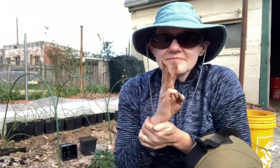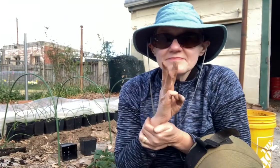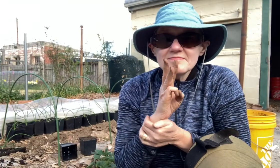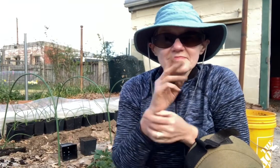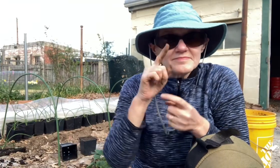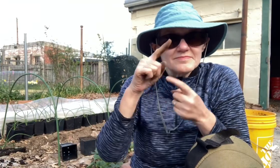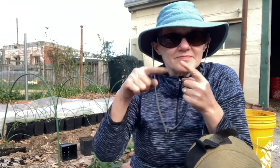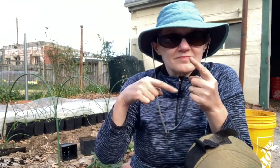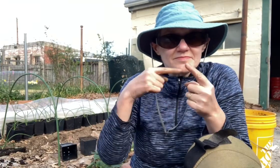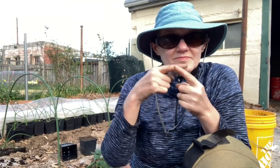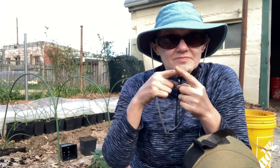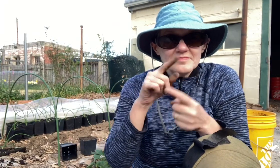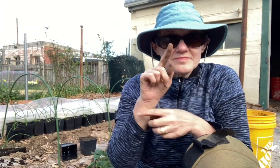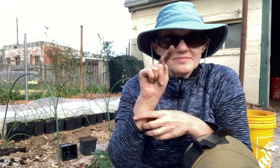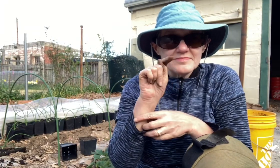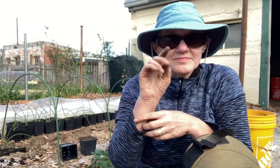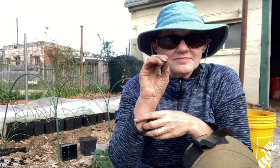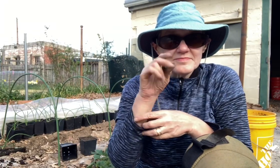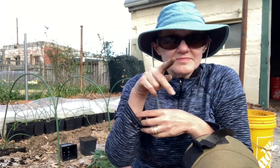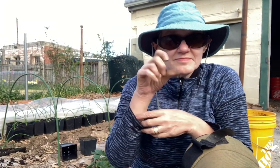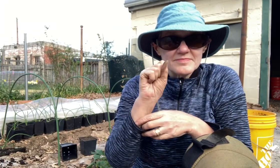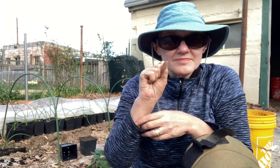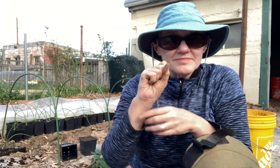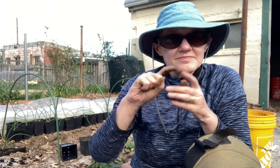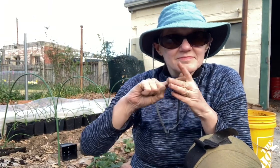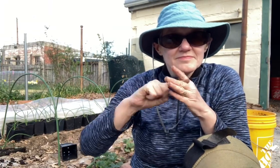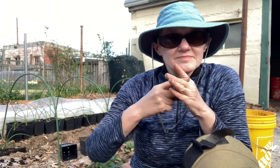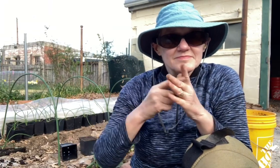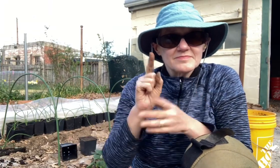Now you want to stop watering them when the tops start to fall over.